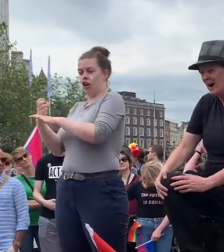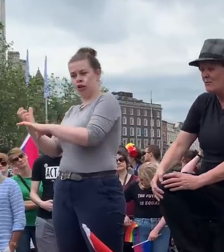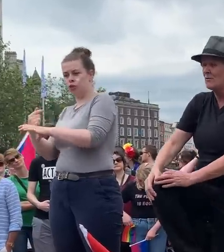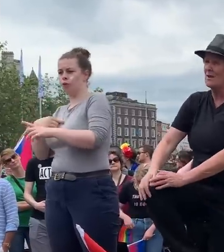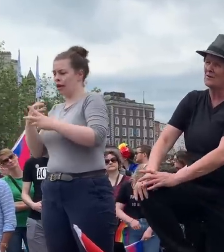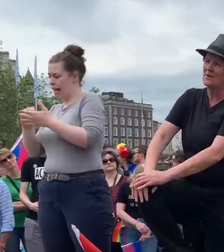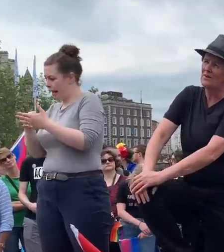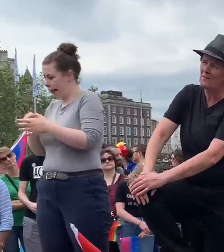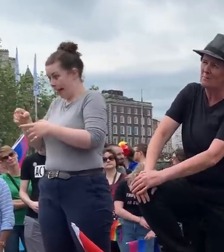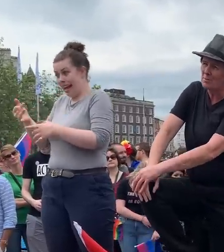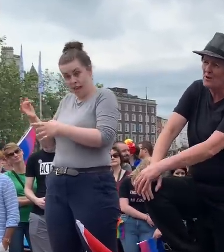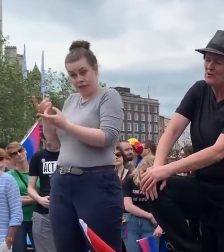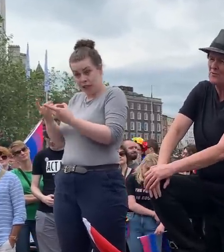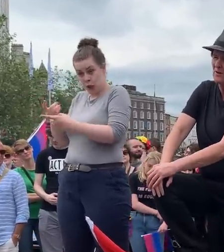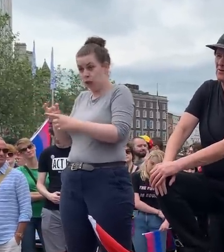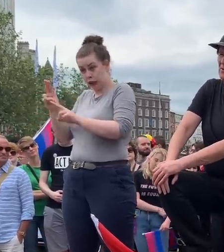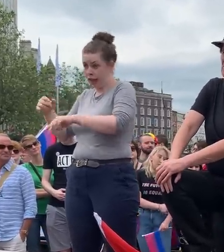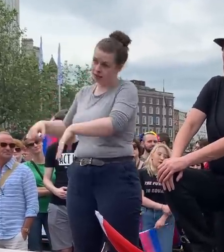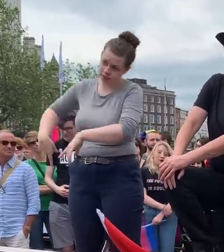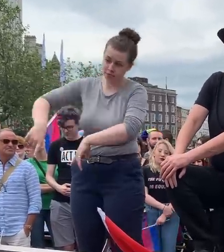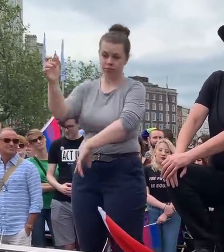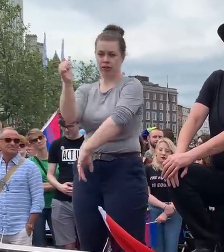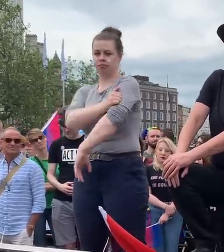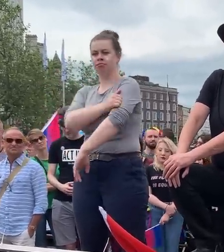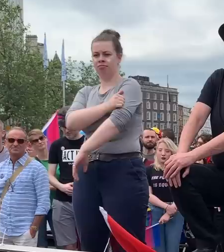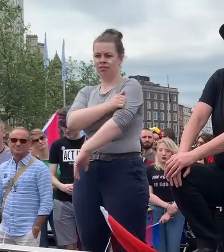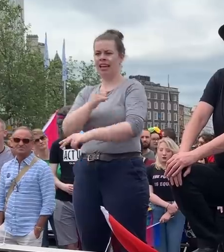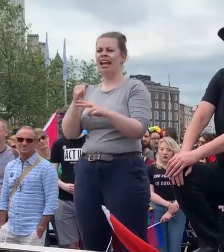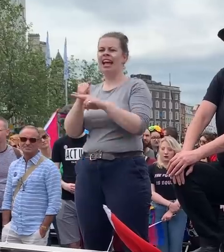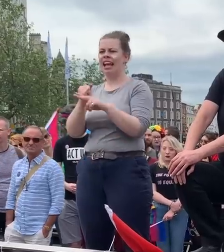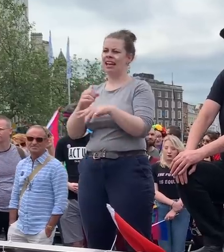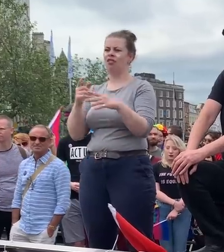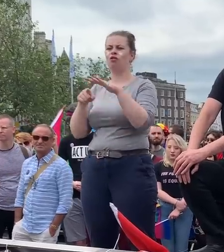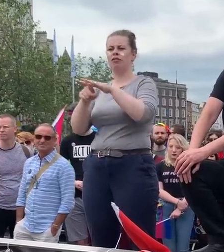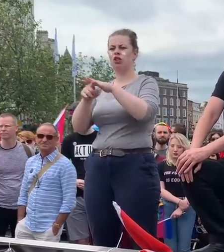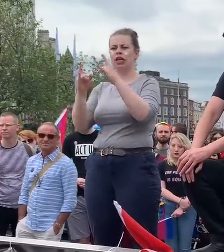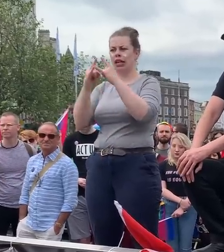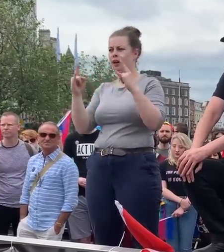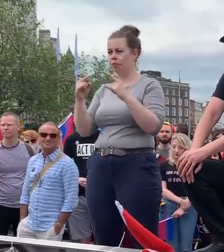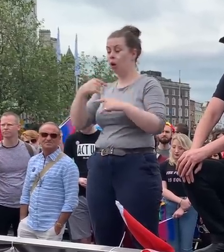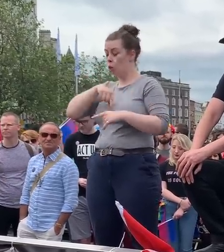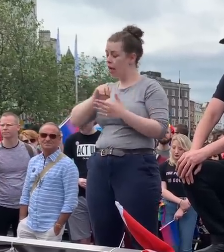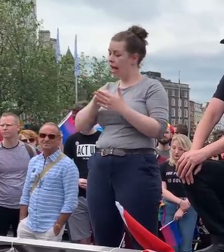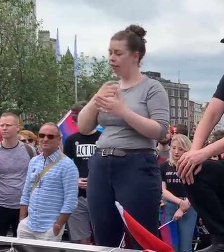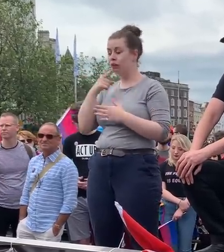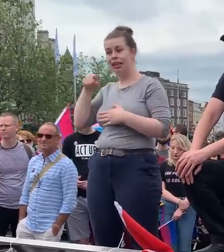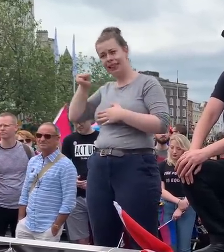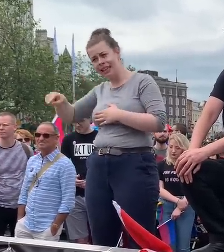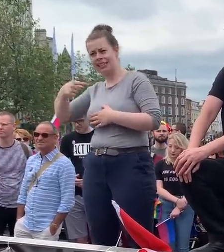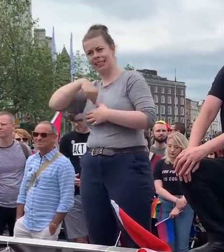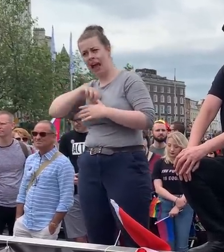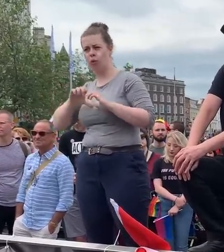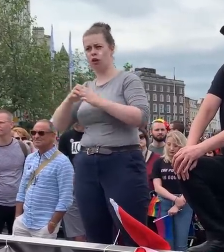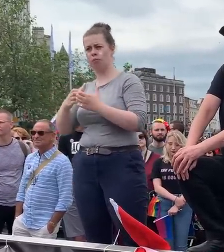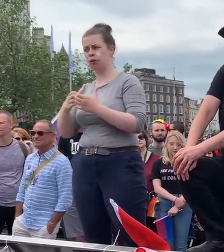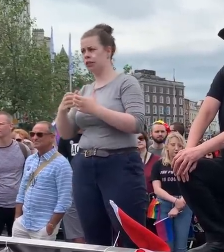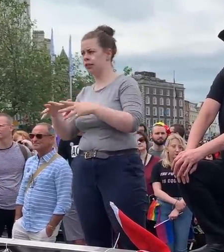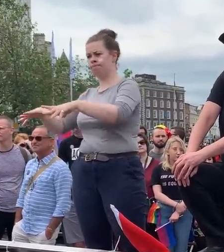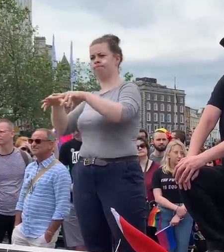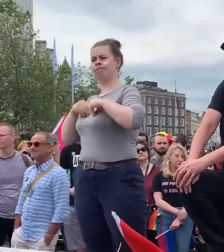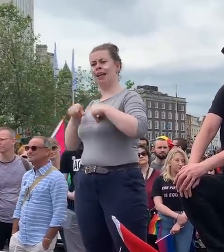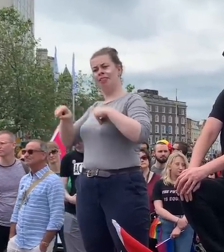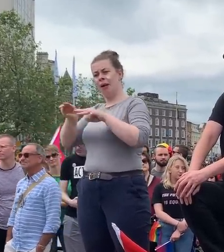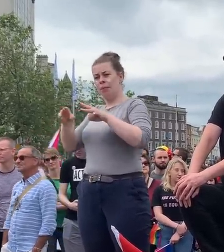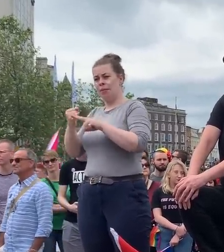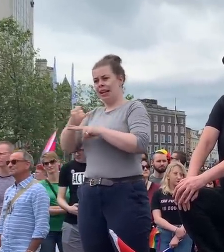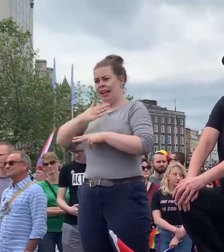being incarcerated in direct provision centres. And we have to say, this is the heart of our community. These people are the